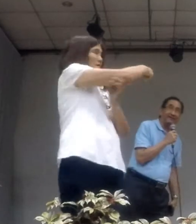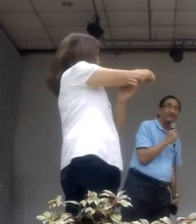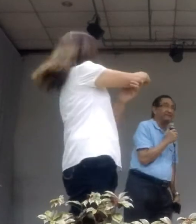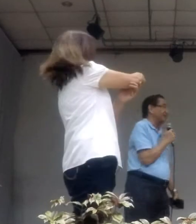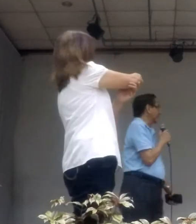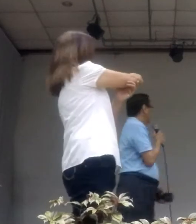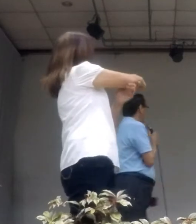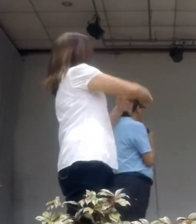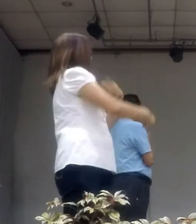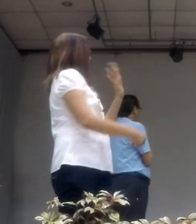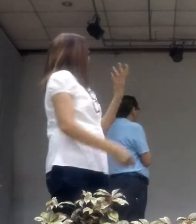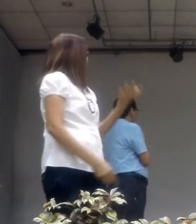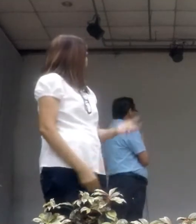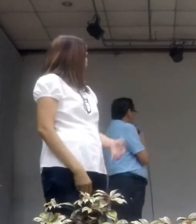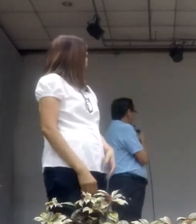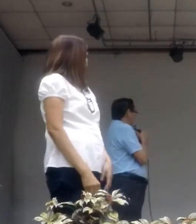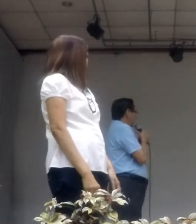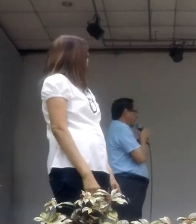here.